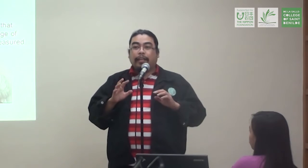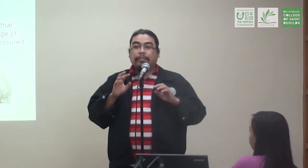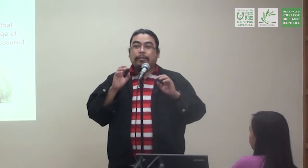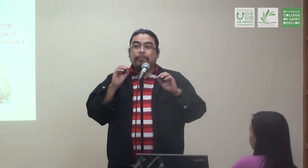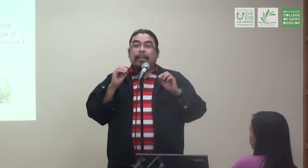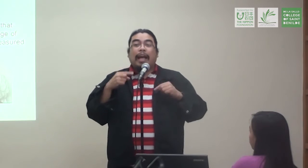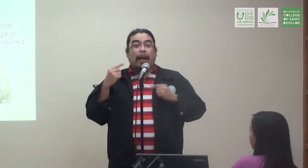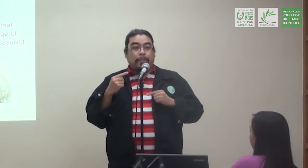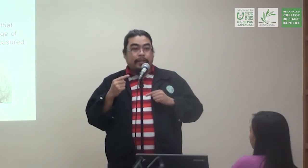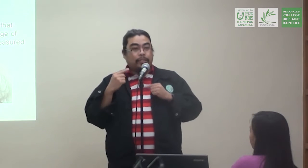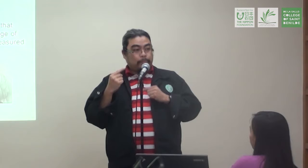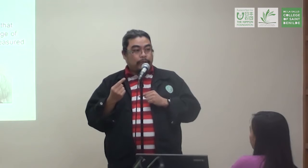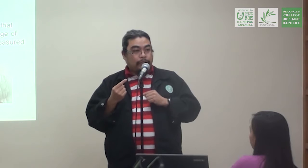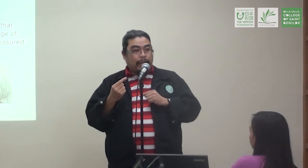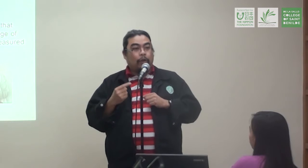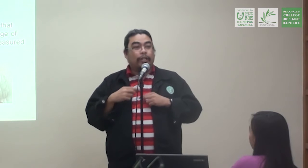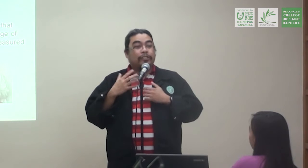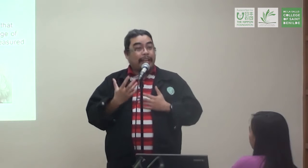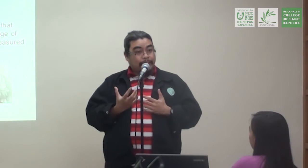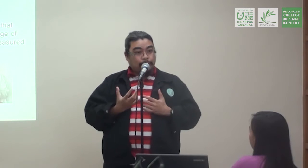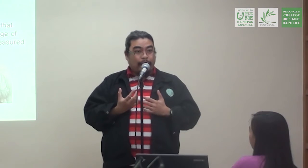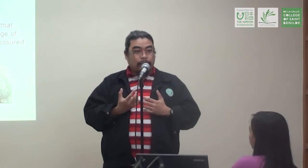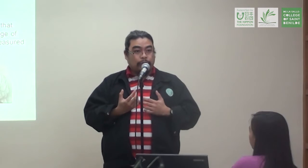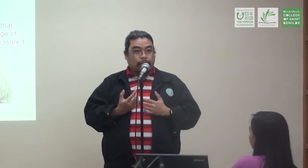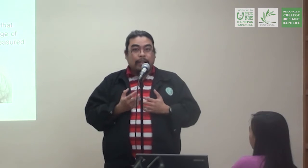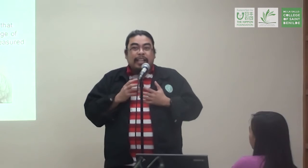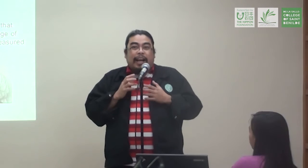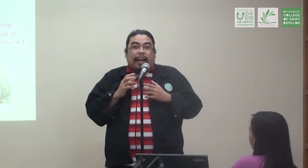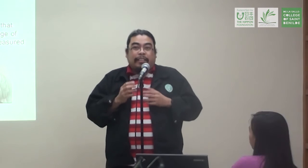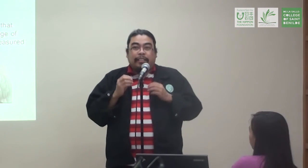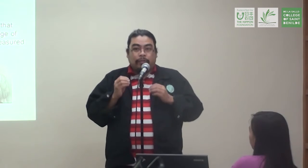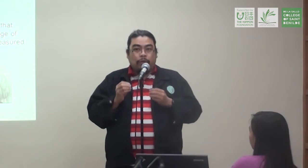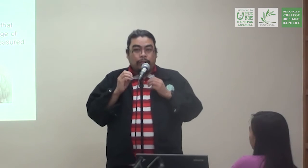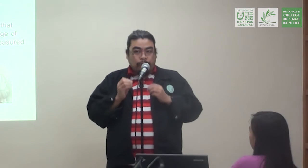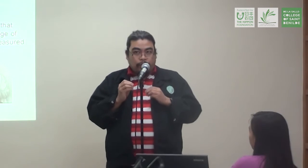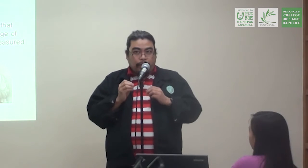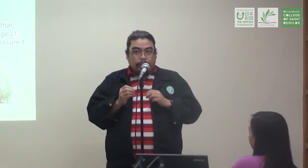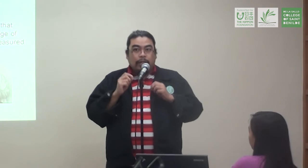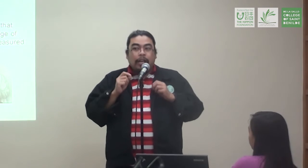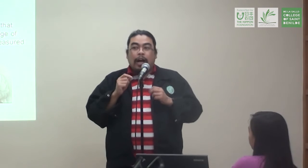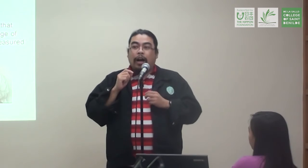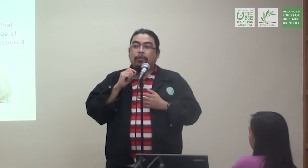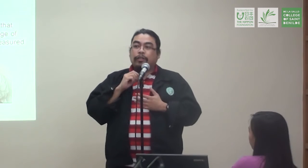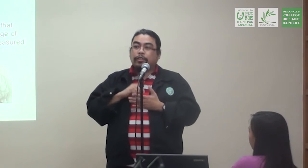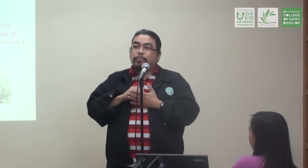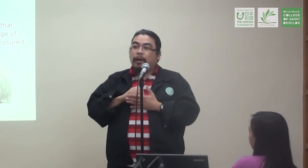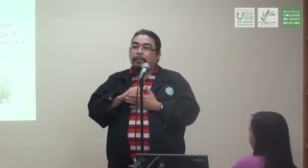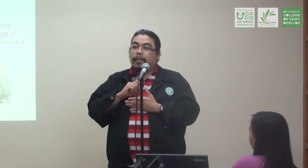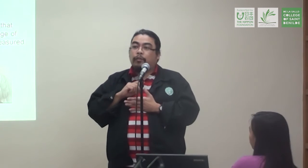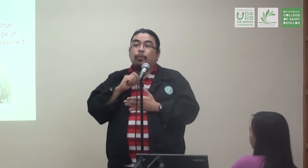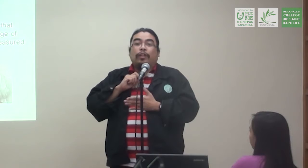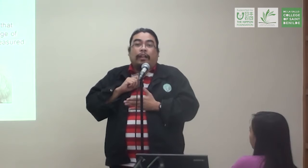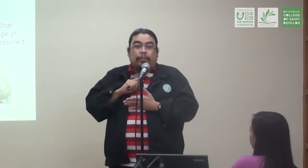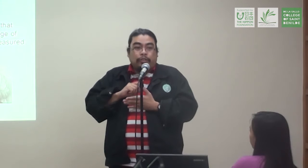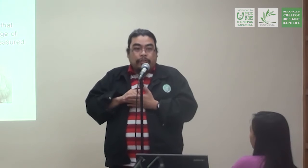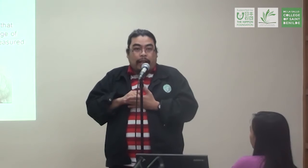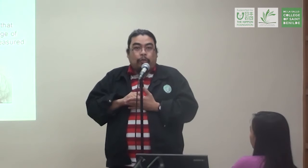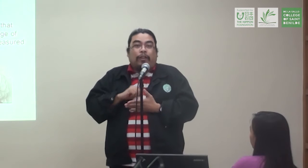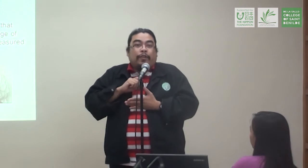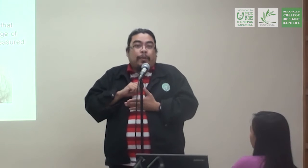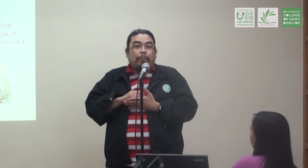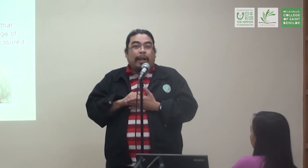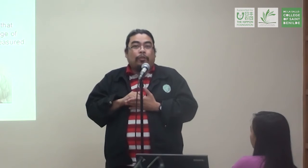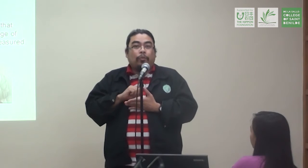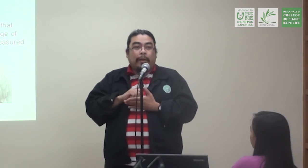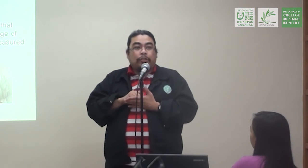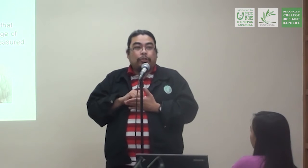this case, happiness per se or satisfaction. I did not want to change how the respondent would understand